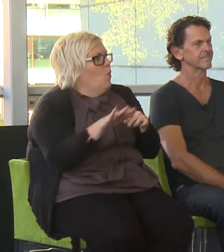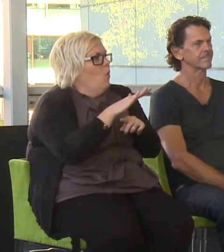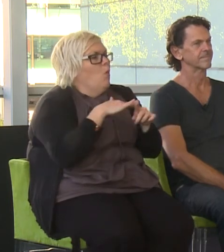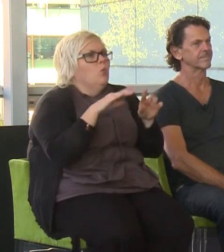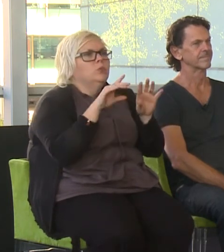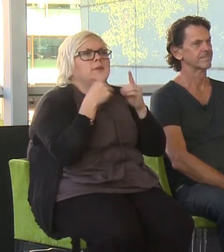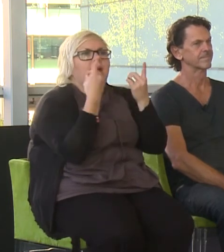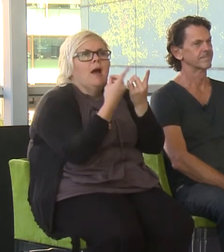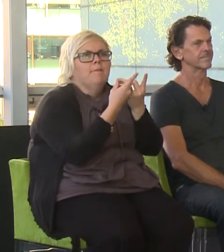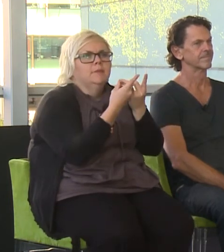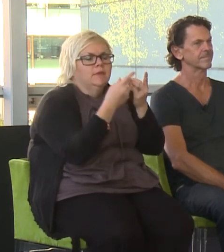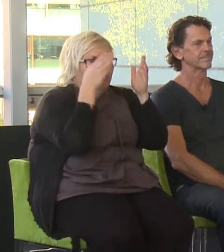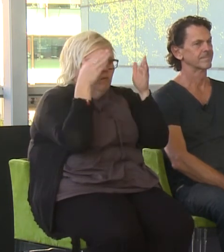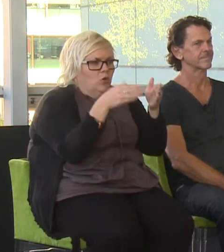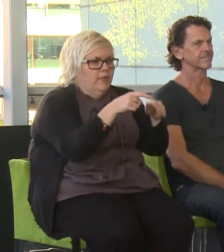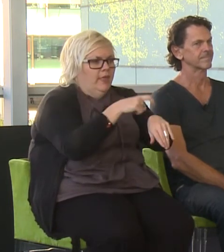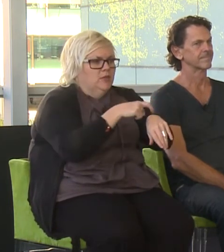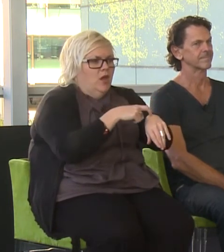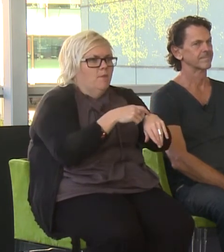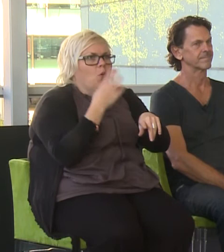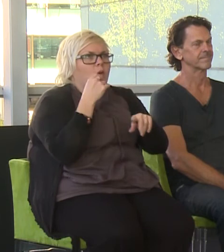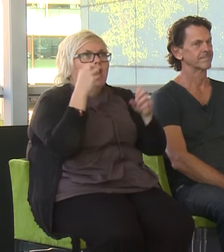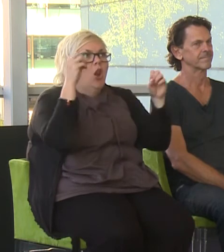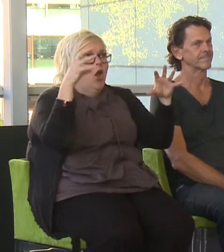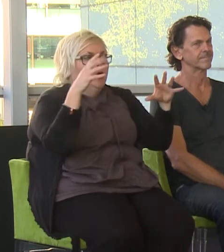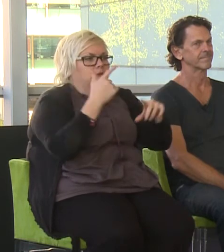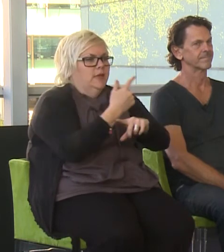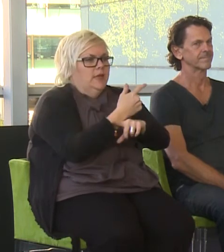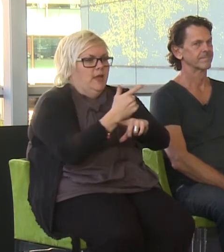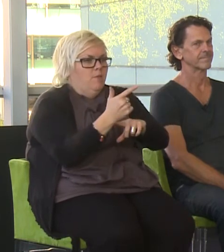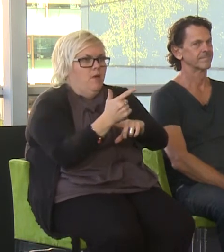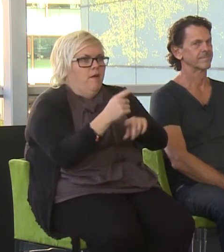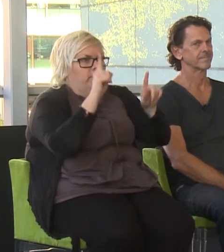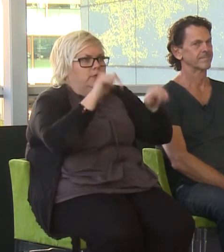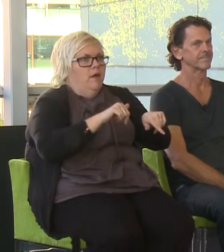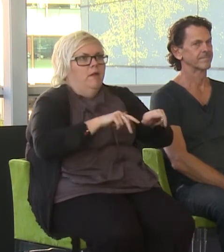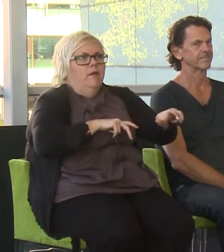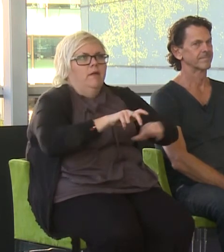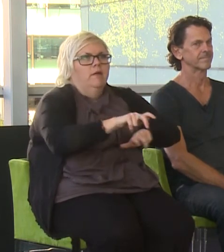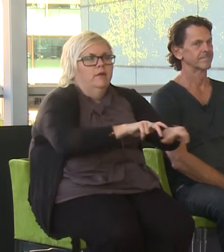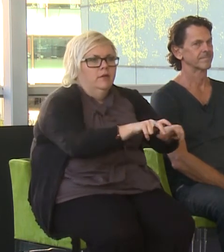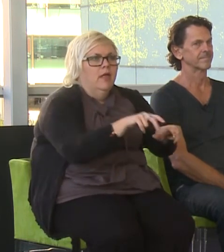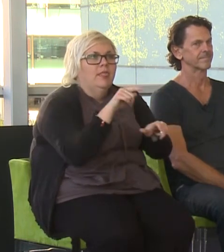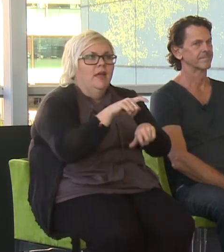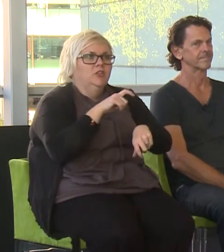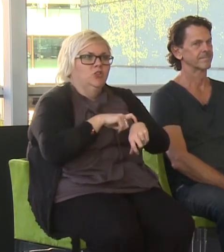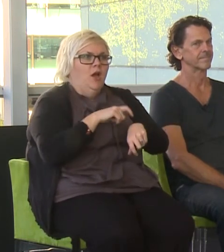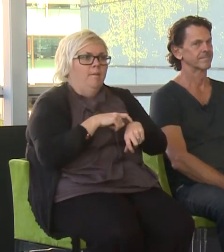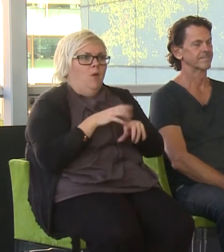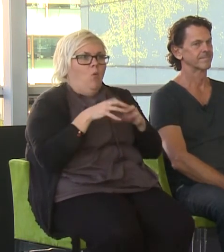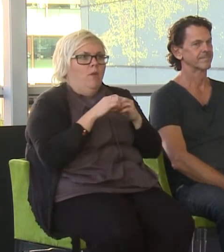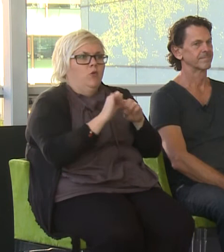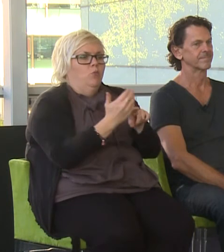focused on that present moment. Lights, camera, action. This is the moment to execute all your